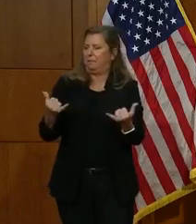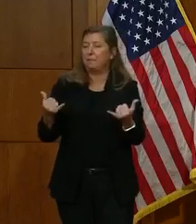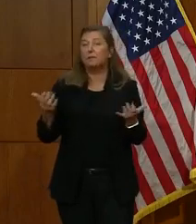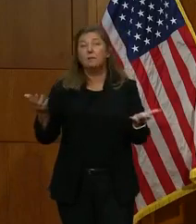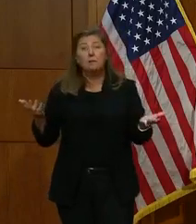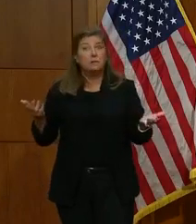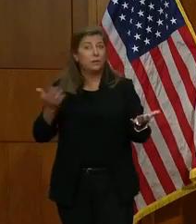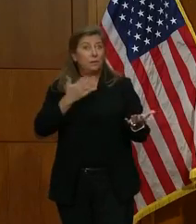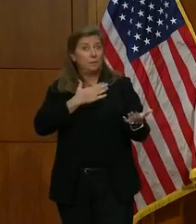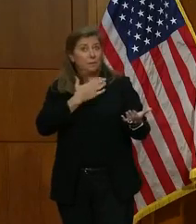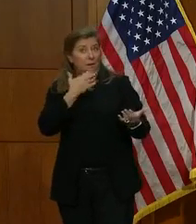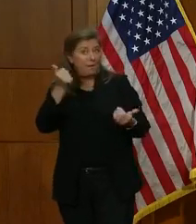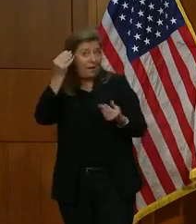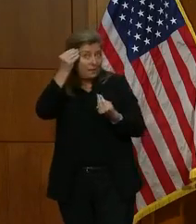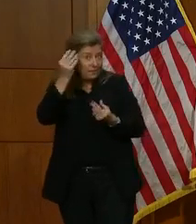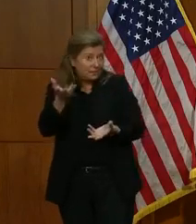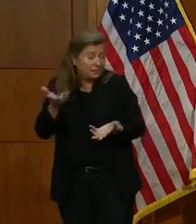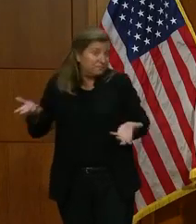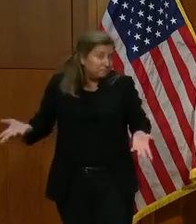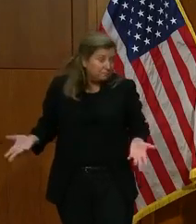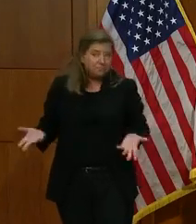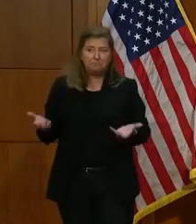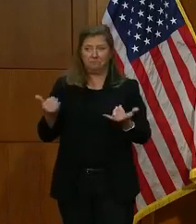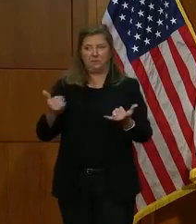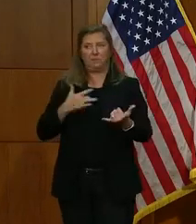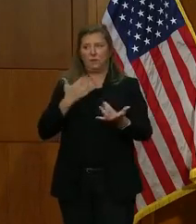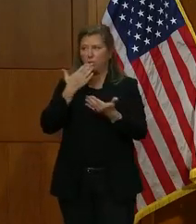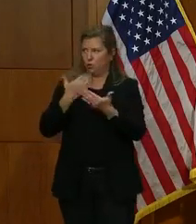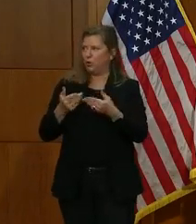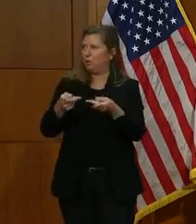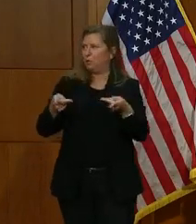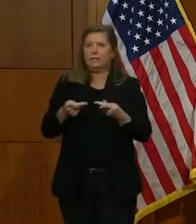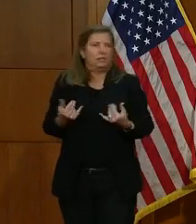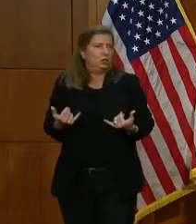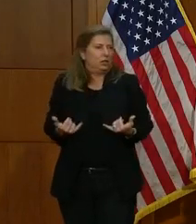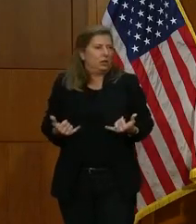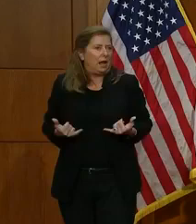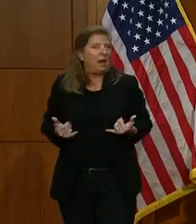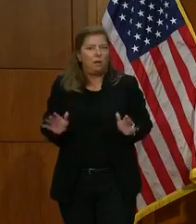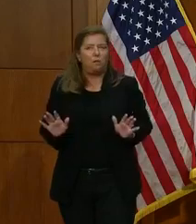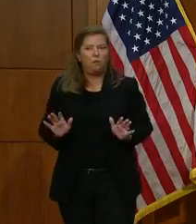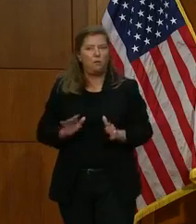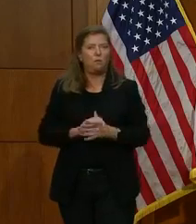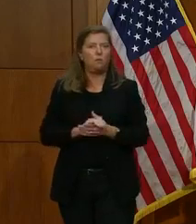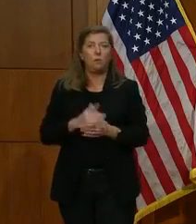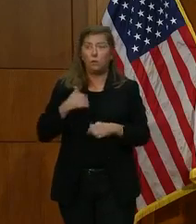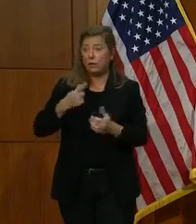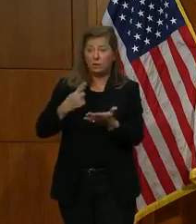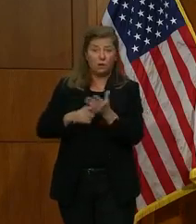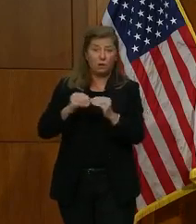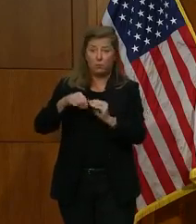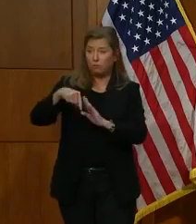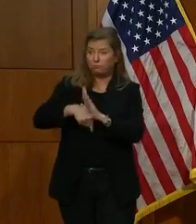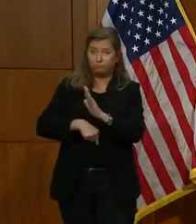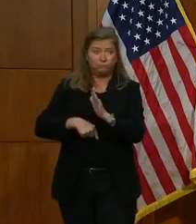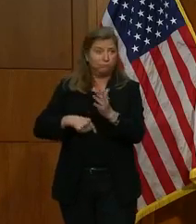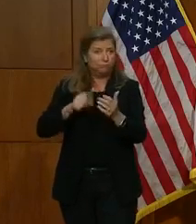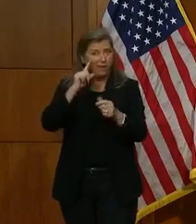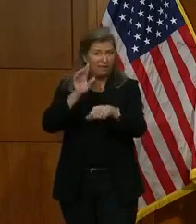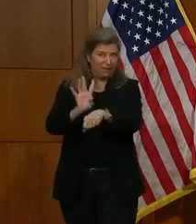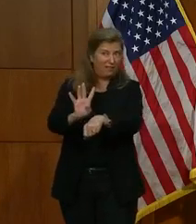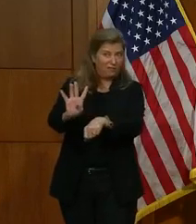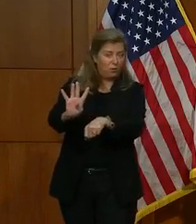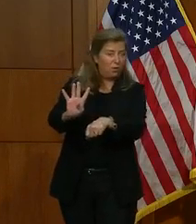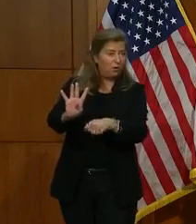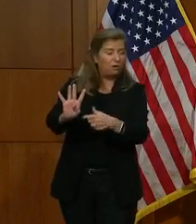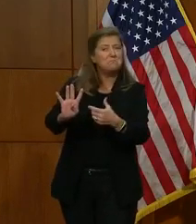the best I can say is that we're in a very good position here in the Commonwealth, and we can talk more about that, I think, at 4